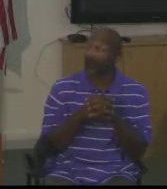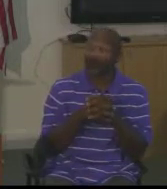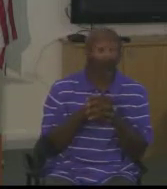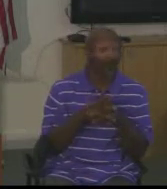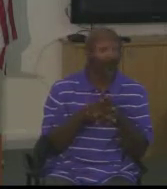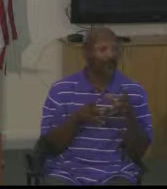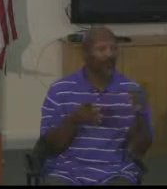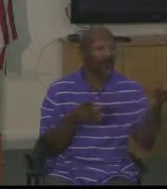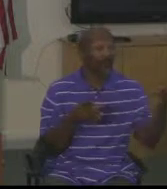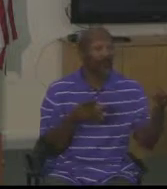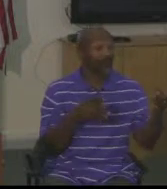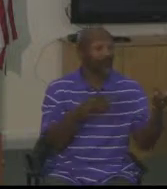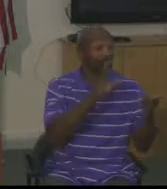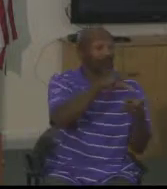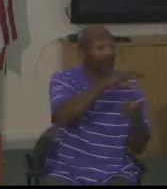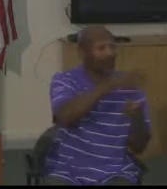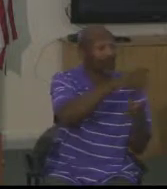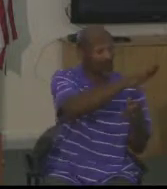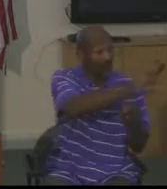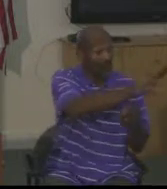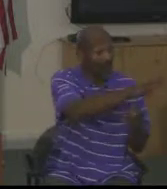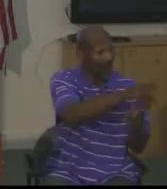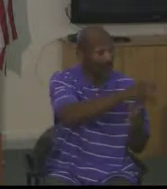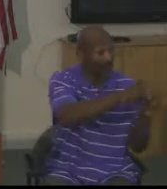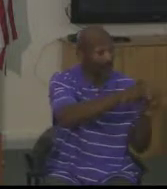Are you taking notes on your neighbor's quiz?